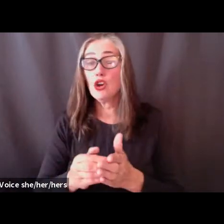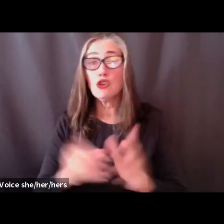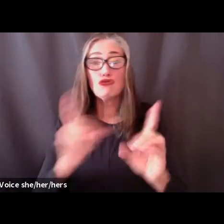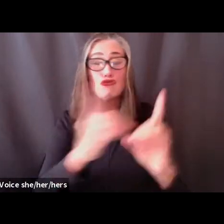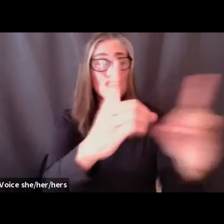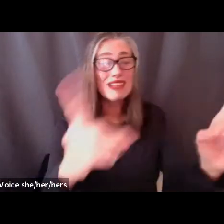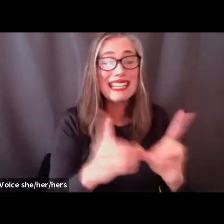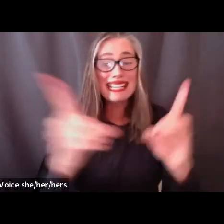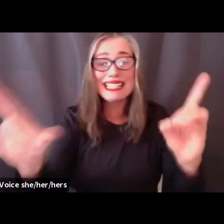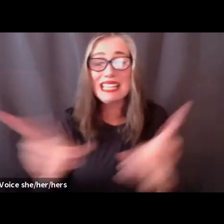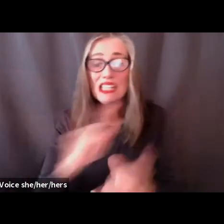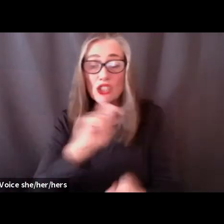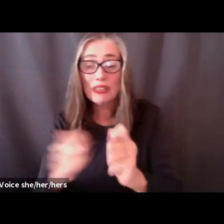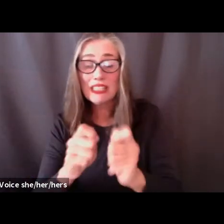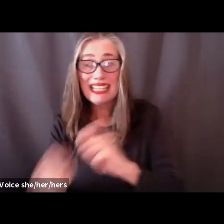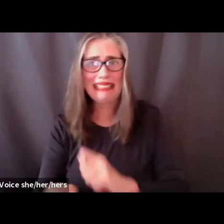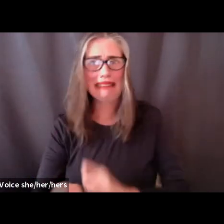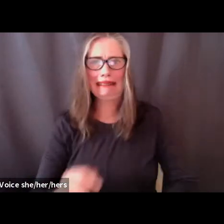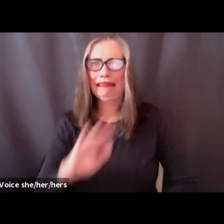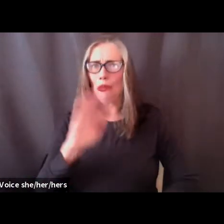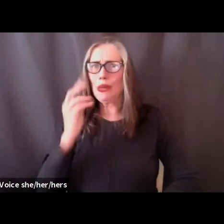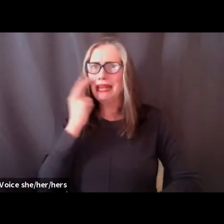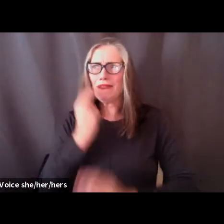were adopted back in 2014,